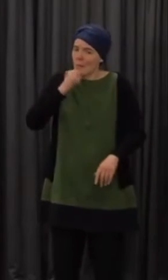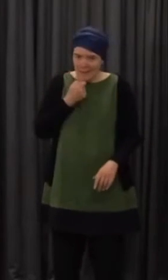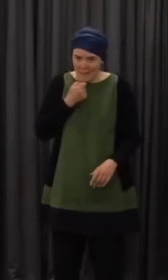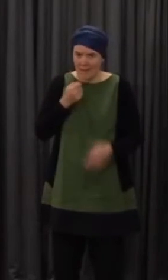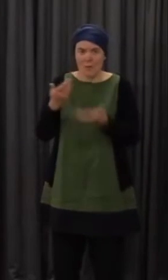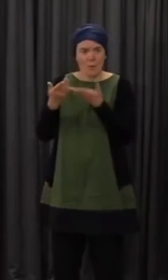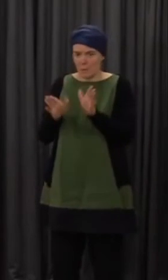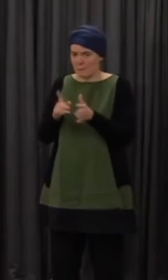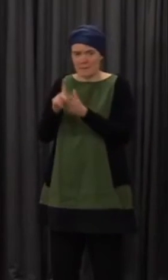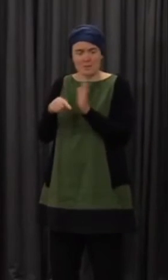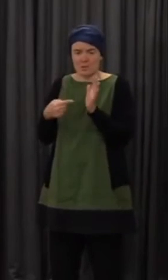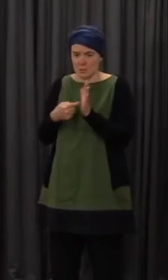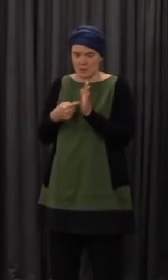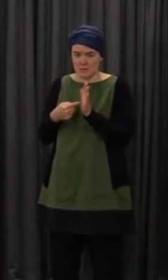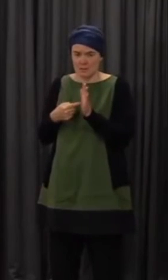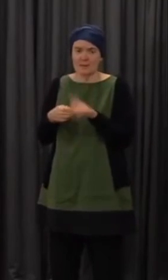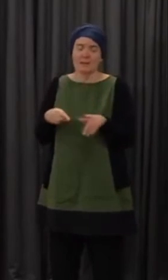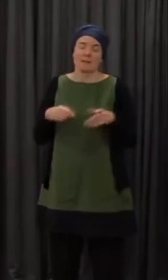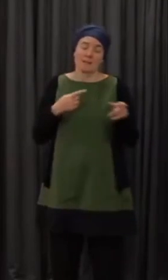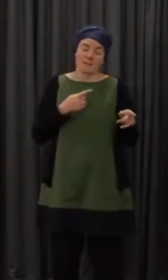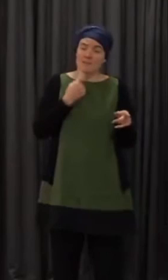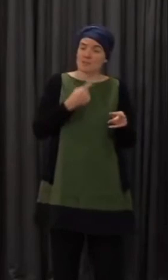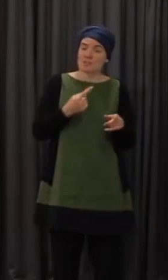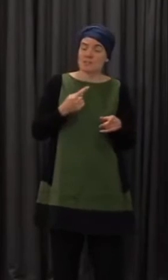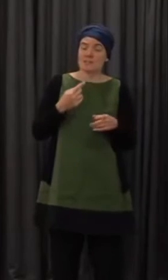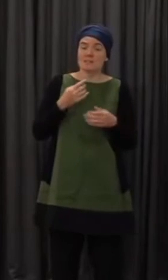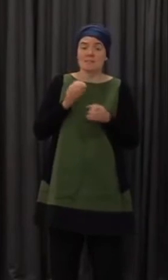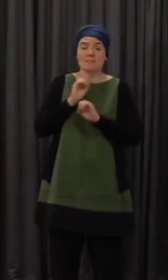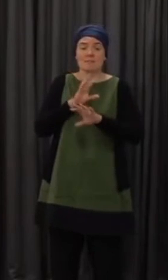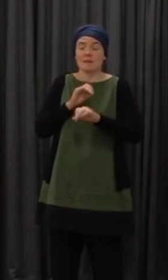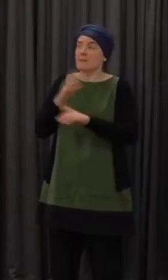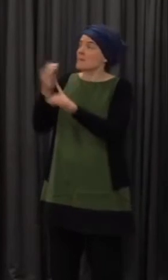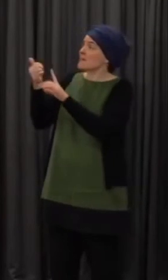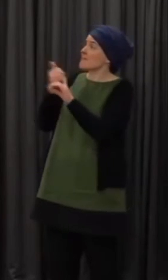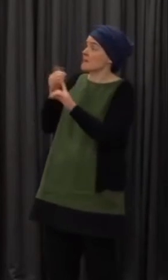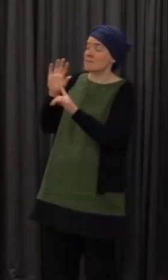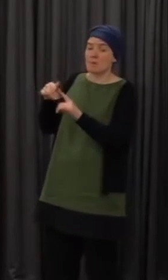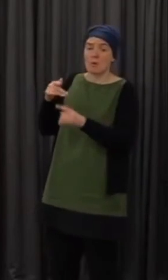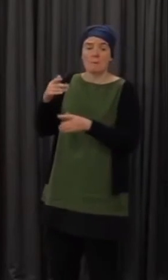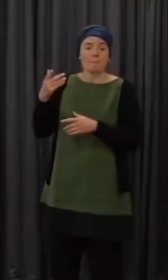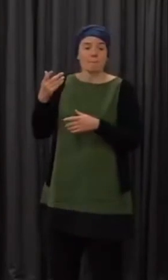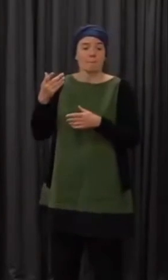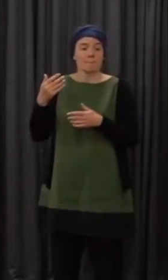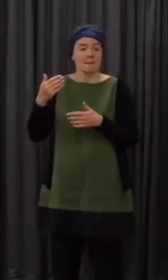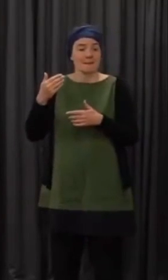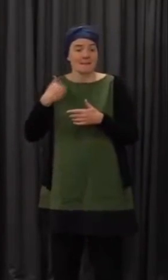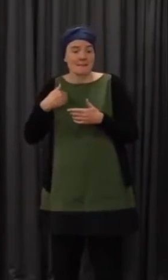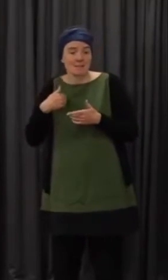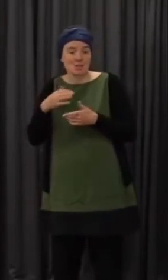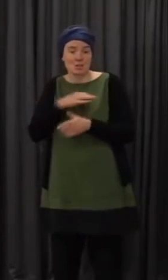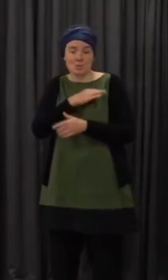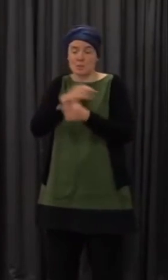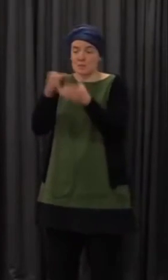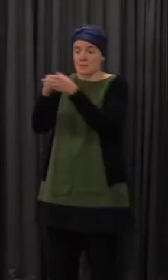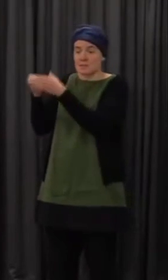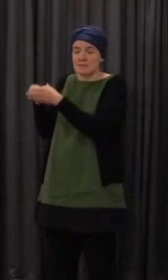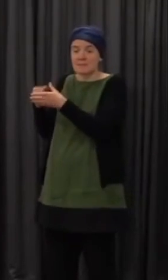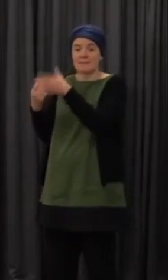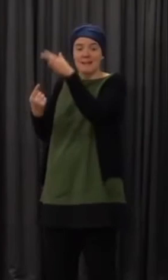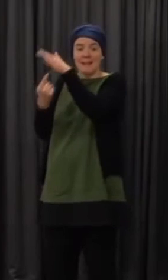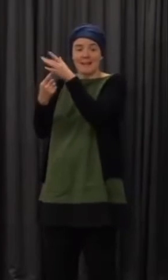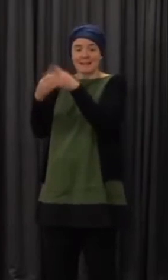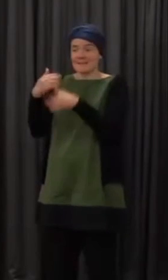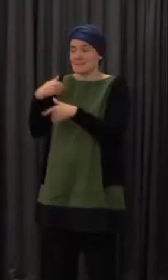we've had from teacher unions and others about the length of time it takes to implement a decision of that